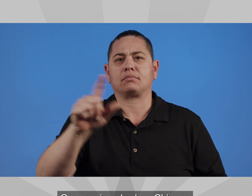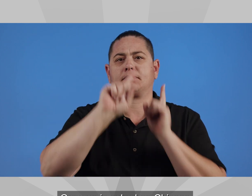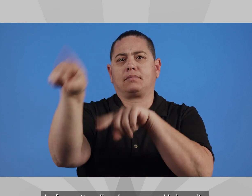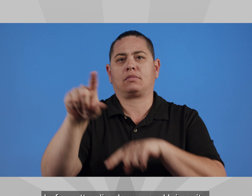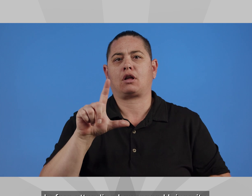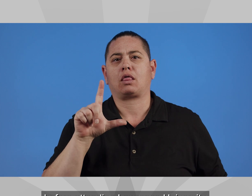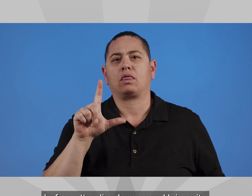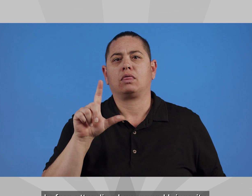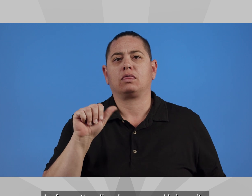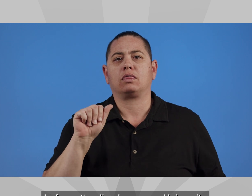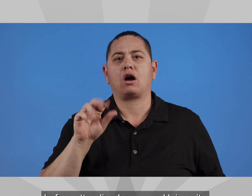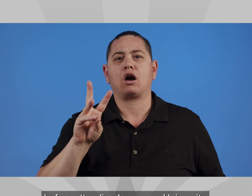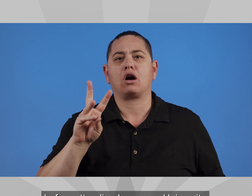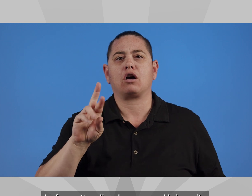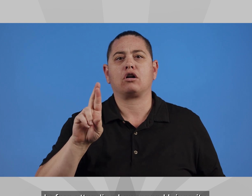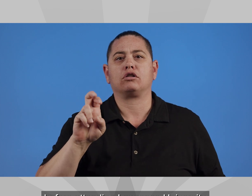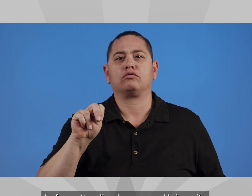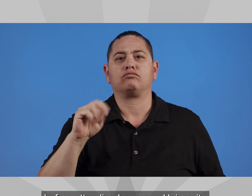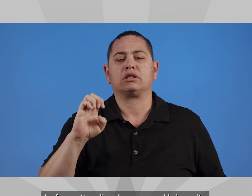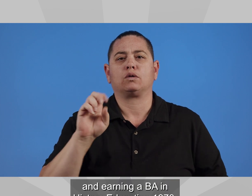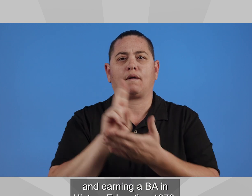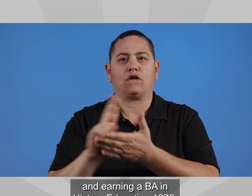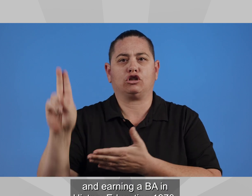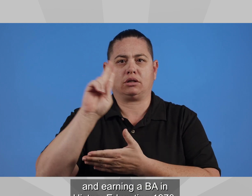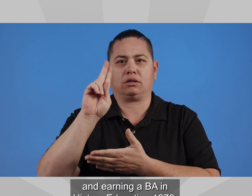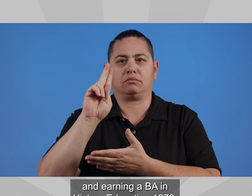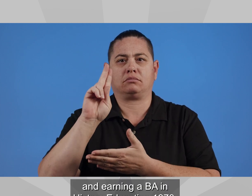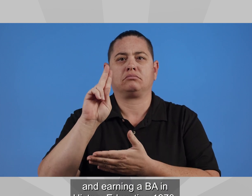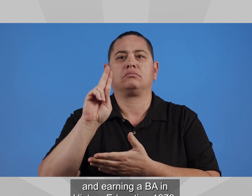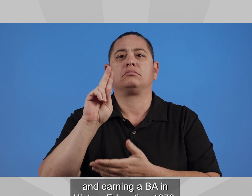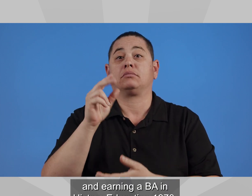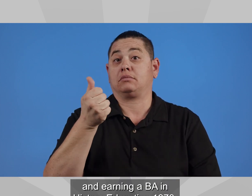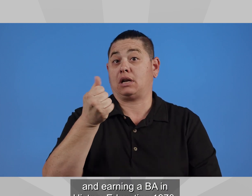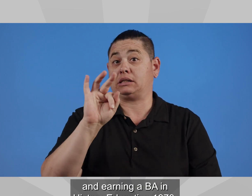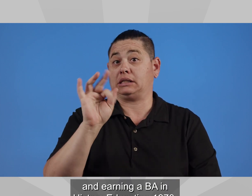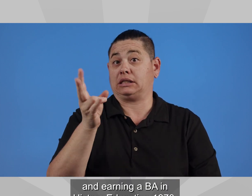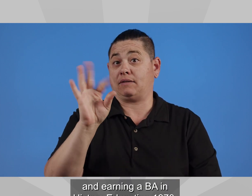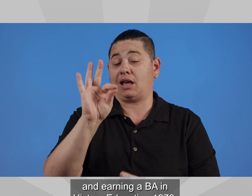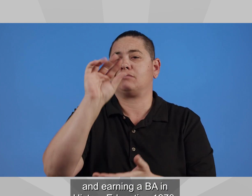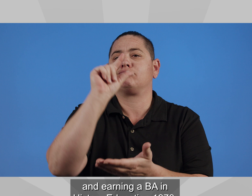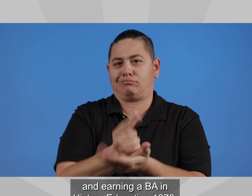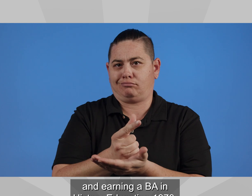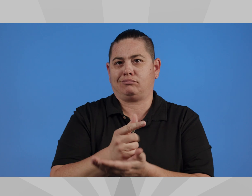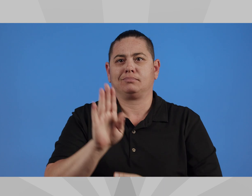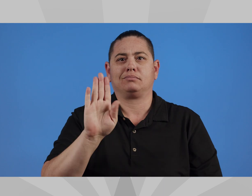Chicago before attending Lawrence University and earning a BA in History